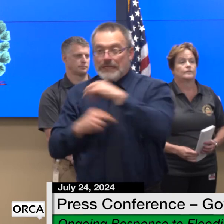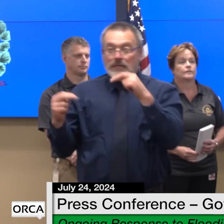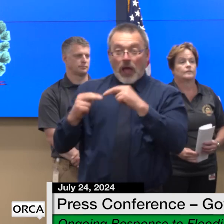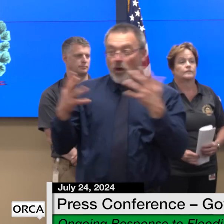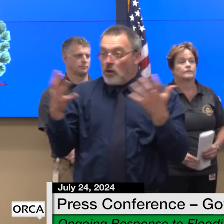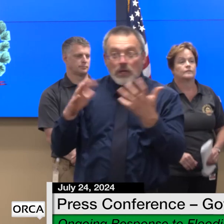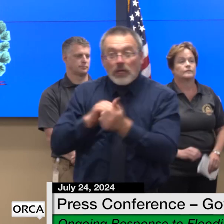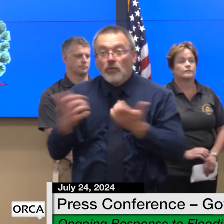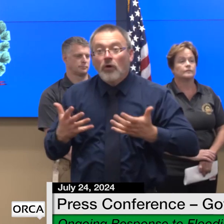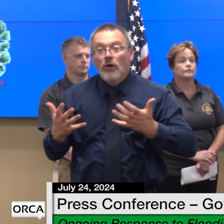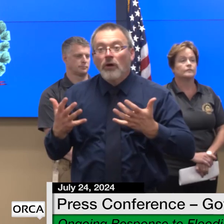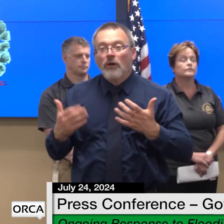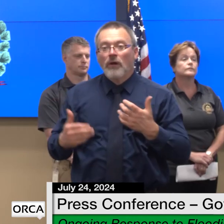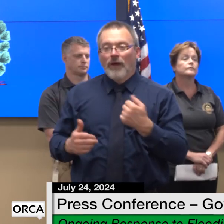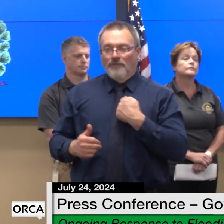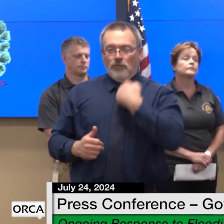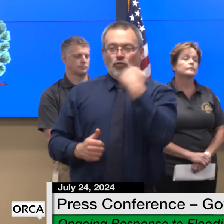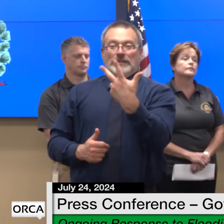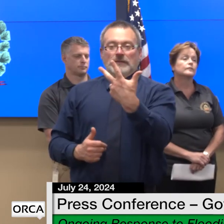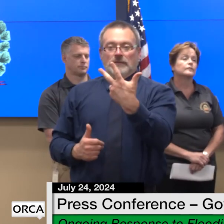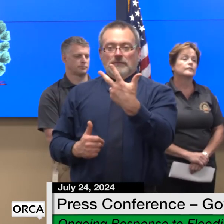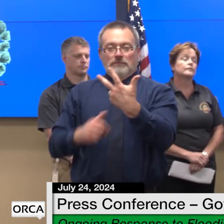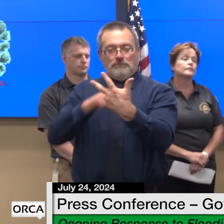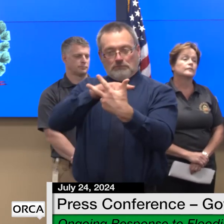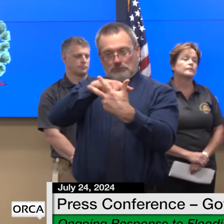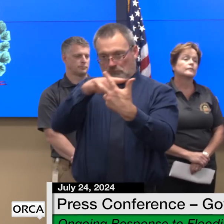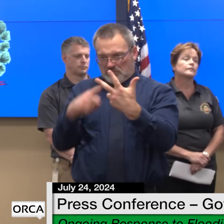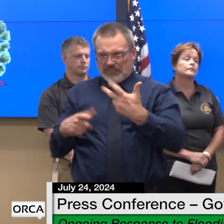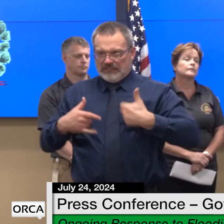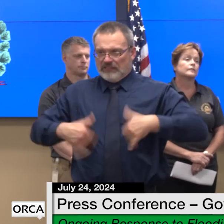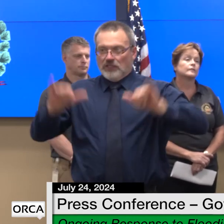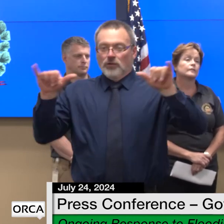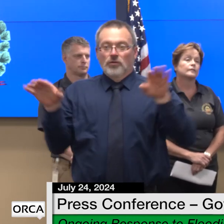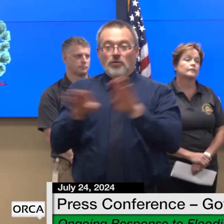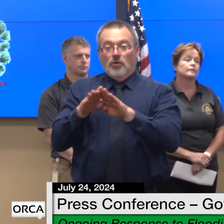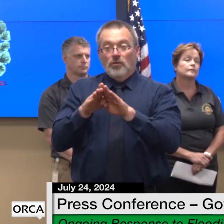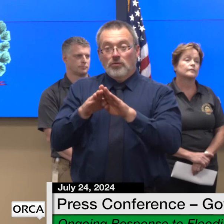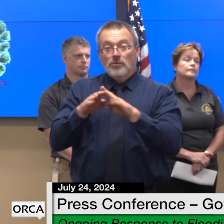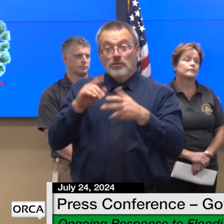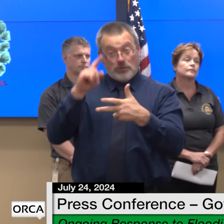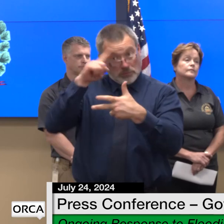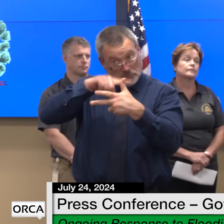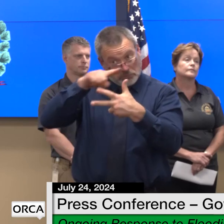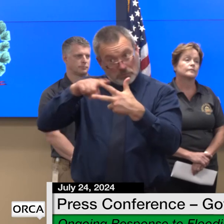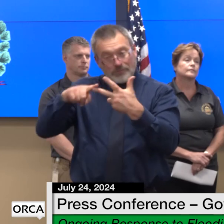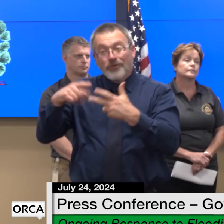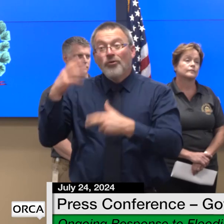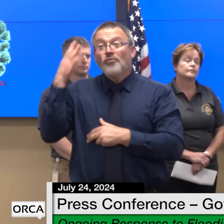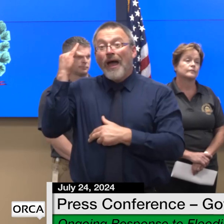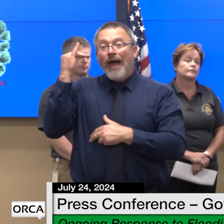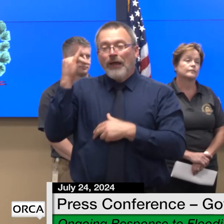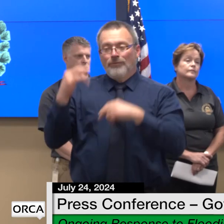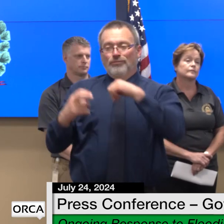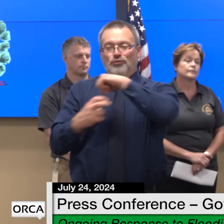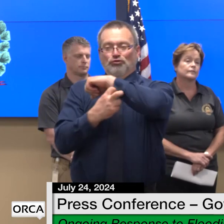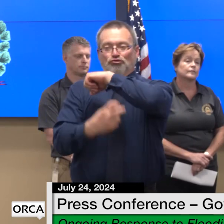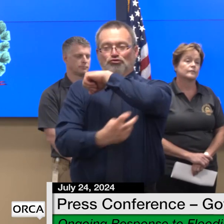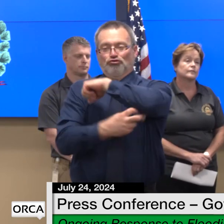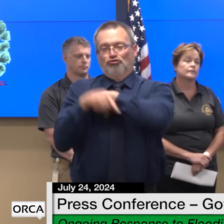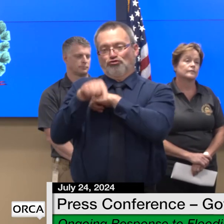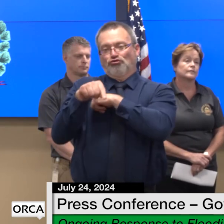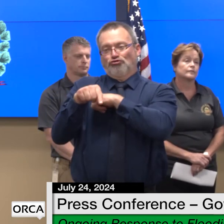Three roads remain closed this morning, and that is due to three bridges remaining closed as